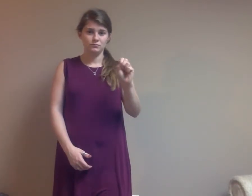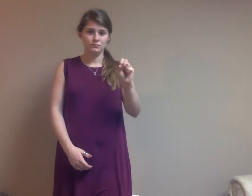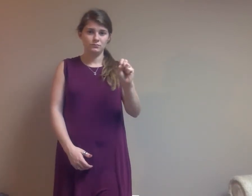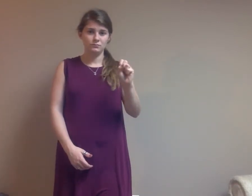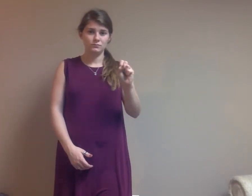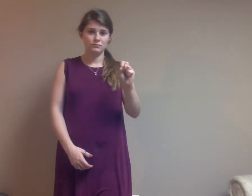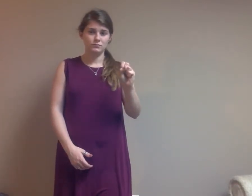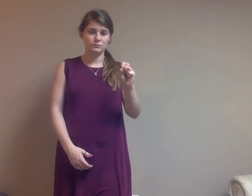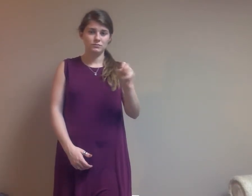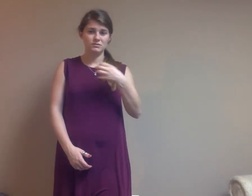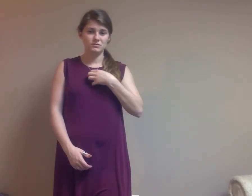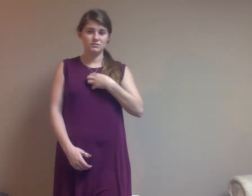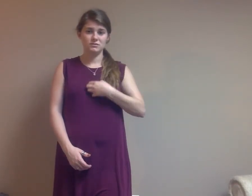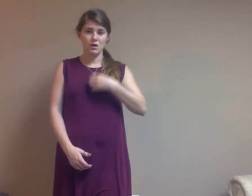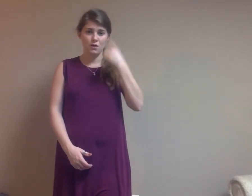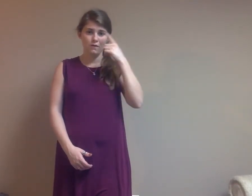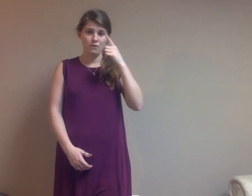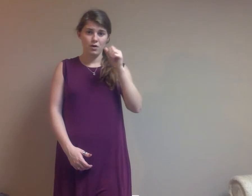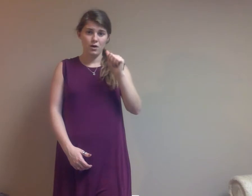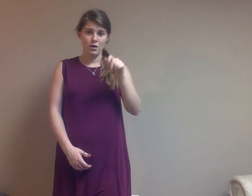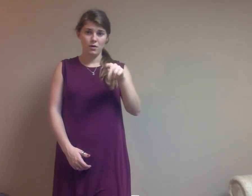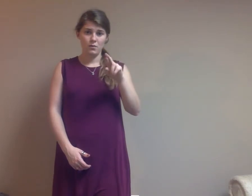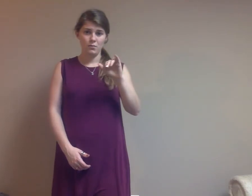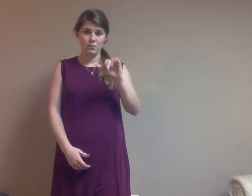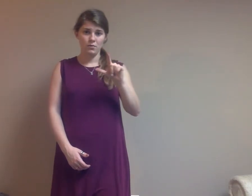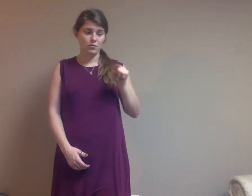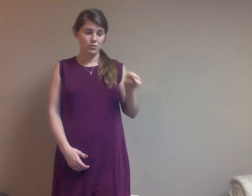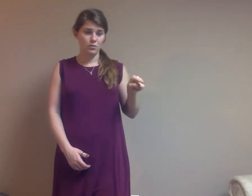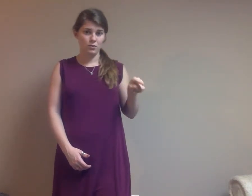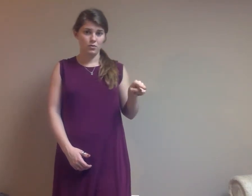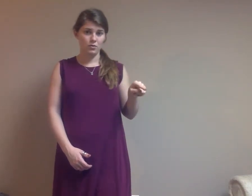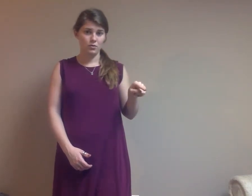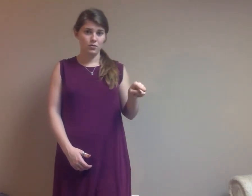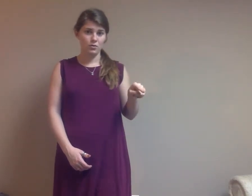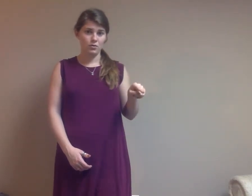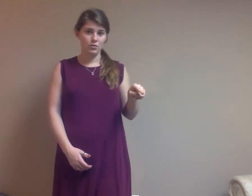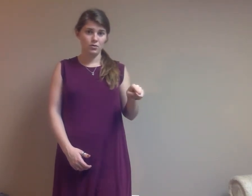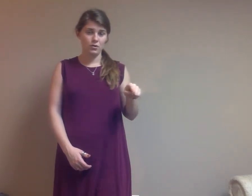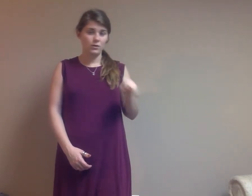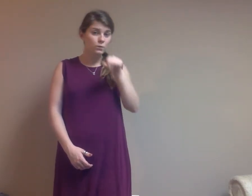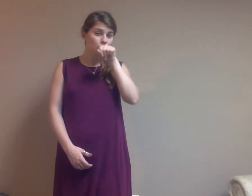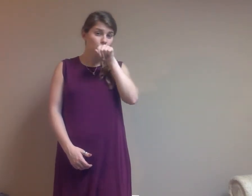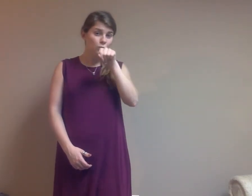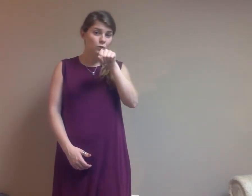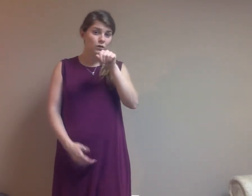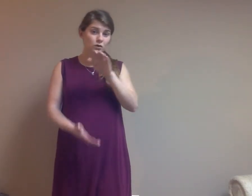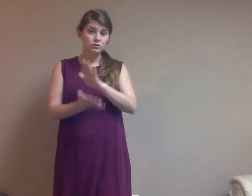But as they take her back to school for the first time, it's still early days for both mother and daughter.